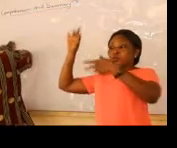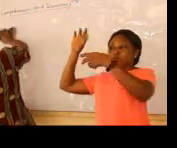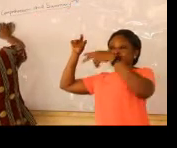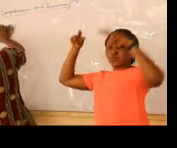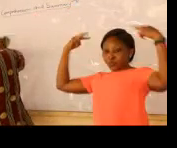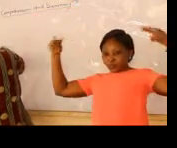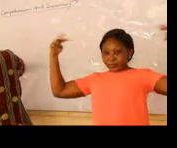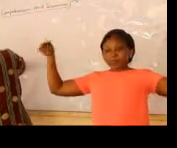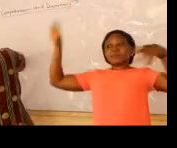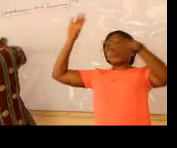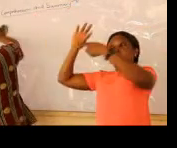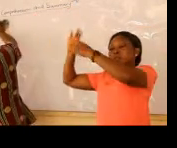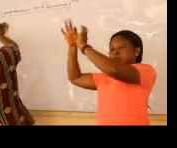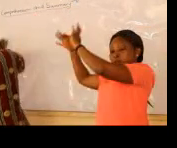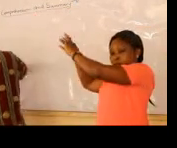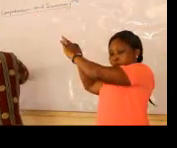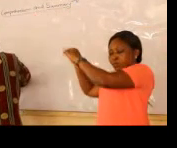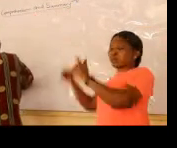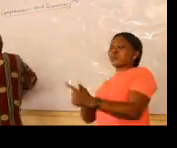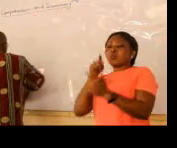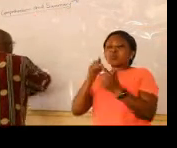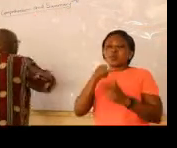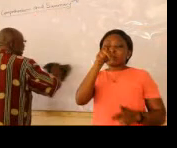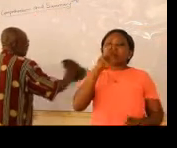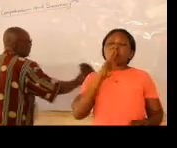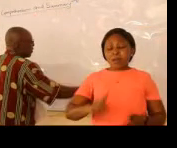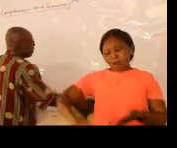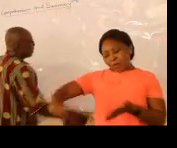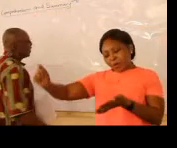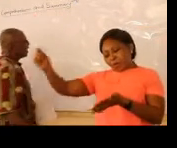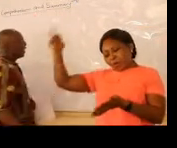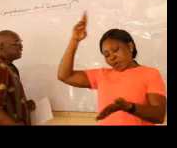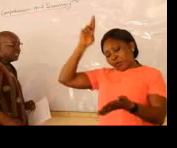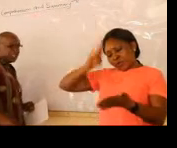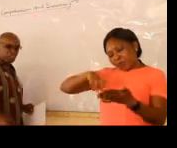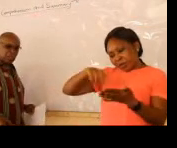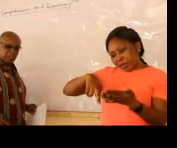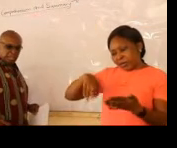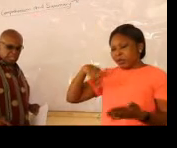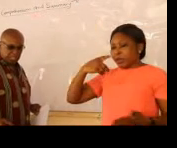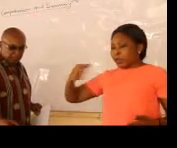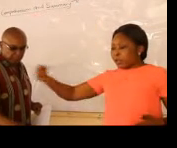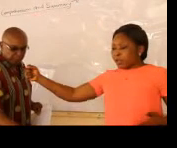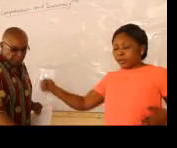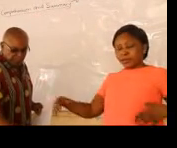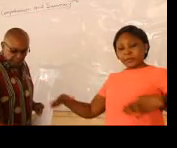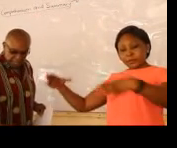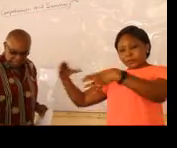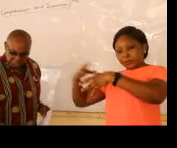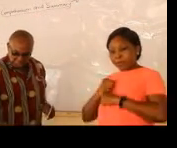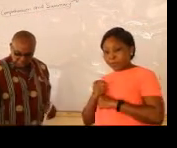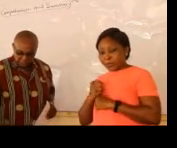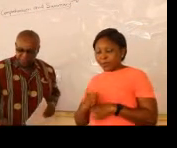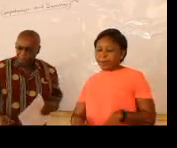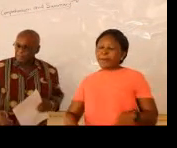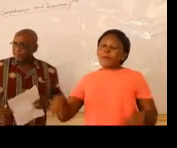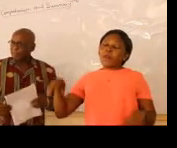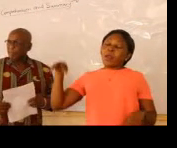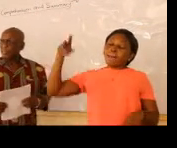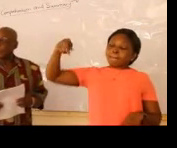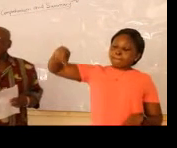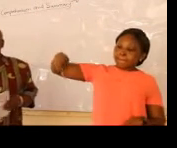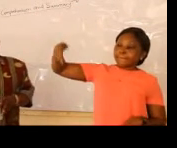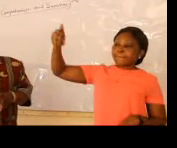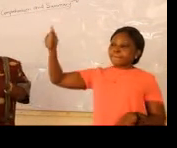reading a summary, when you are reading a summary passage,